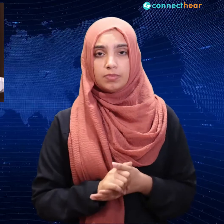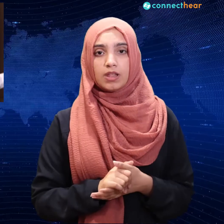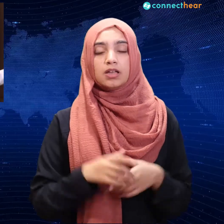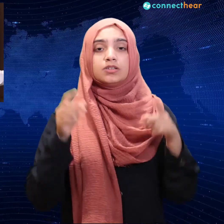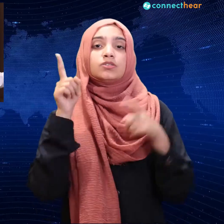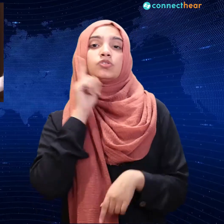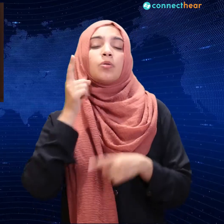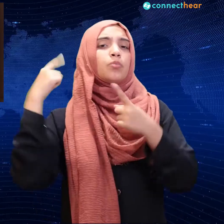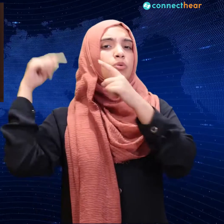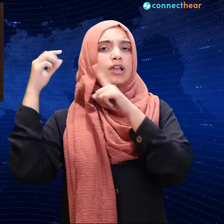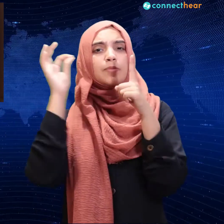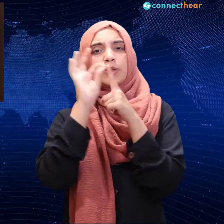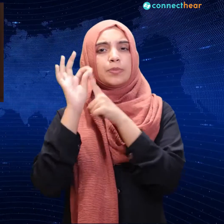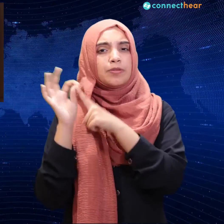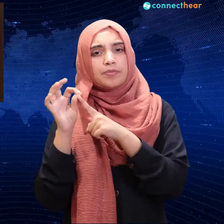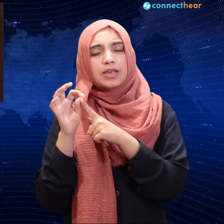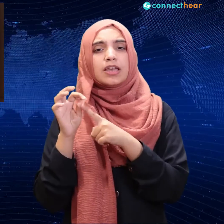was killed because of that.